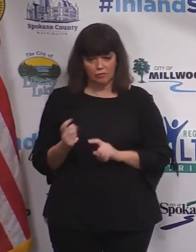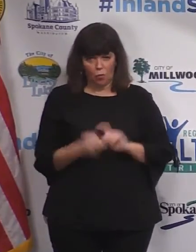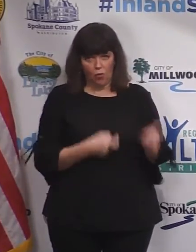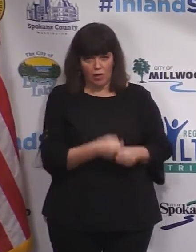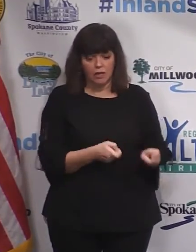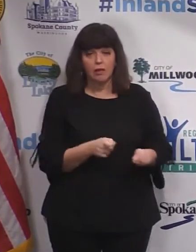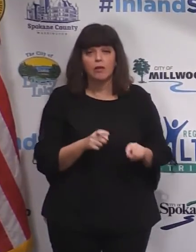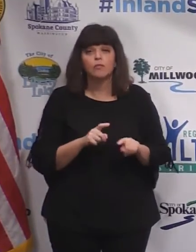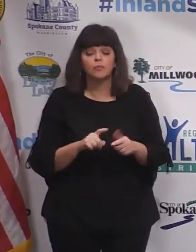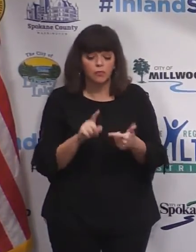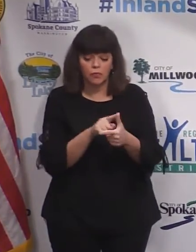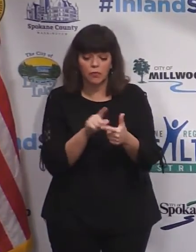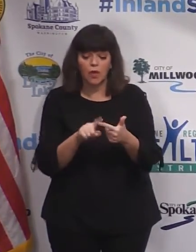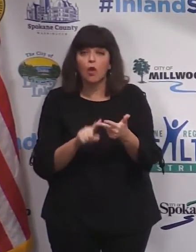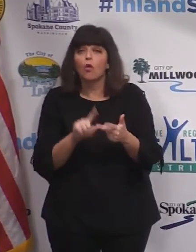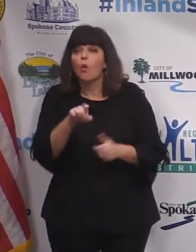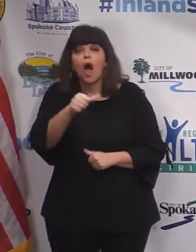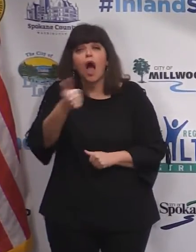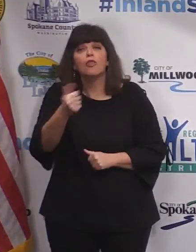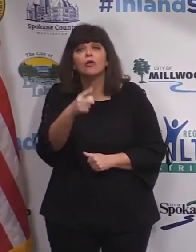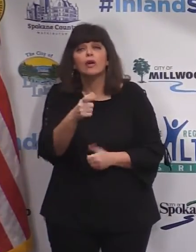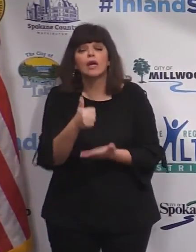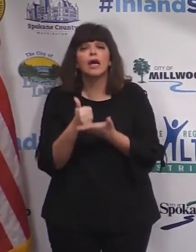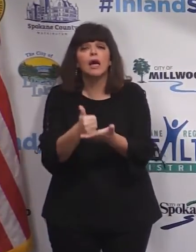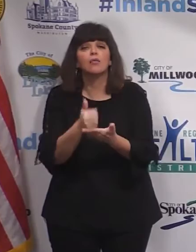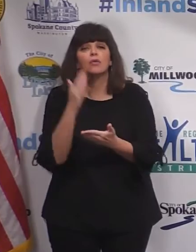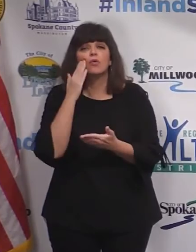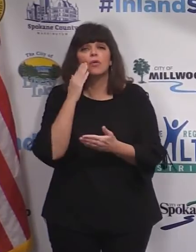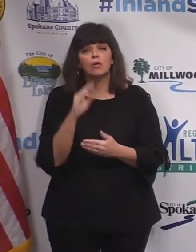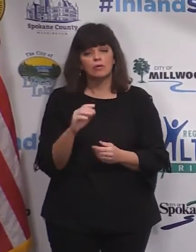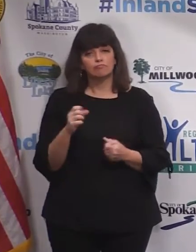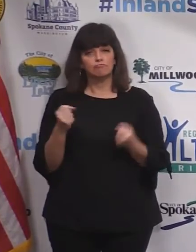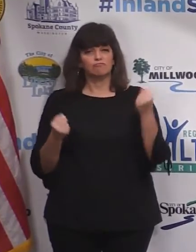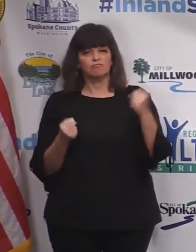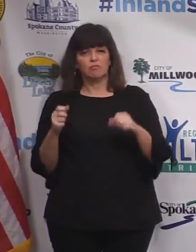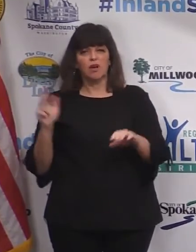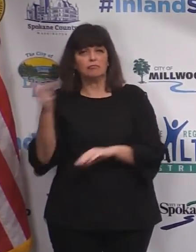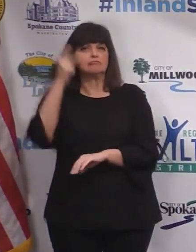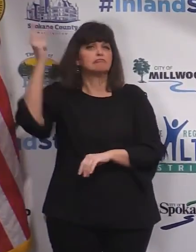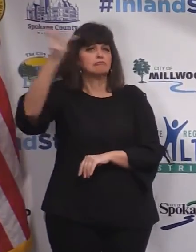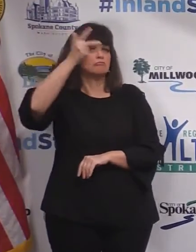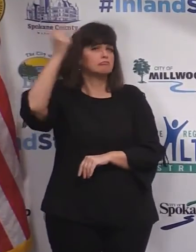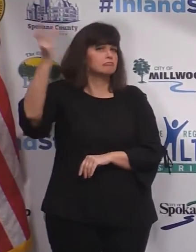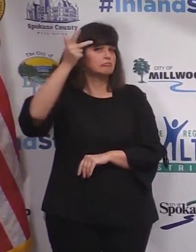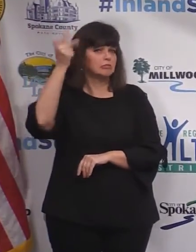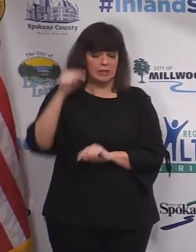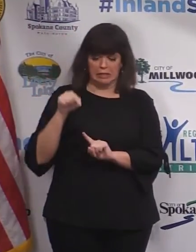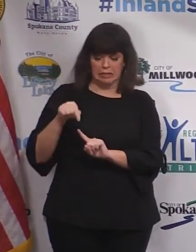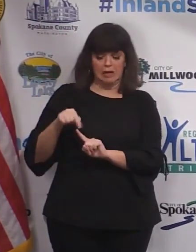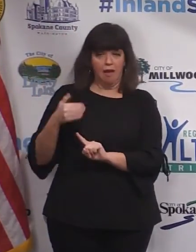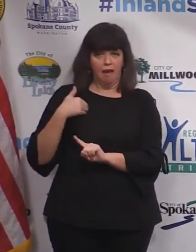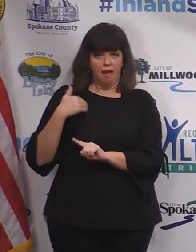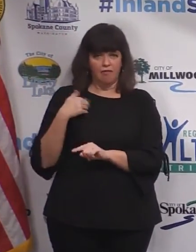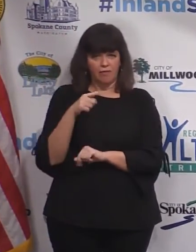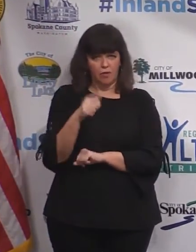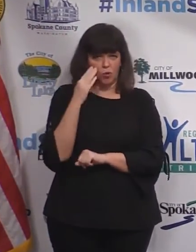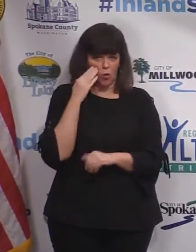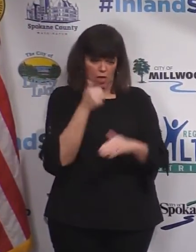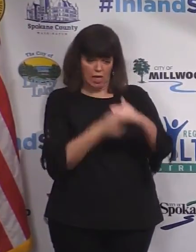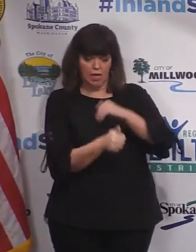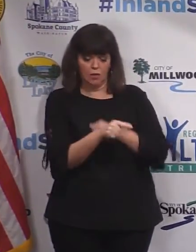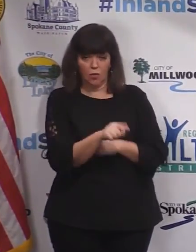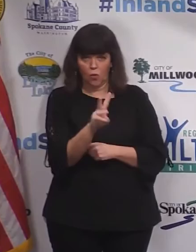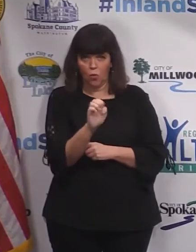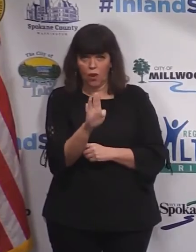So we do update that calendar regularly. Those are changing all the time. So you can check our website there, and we also try to post those